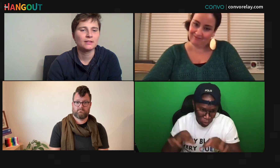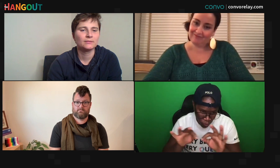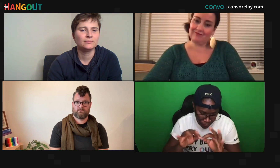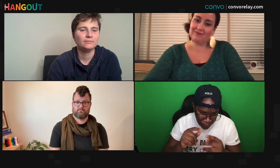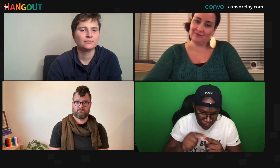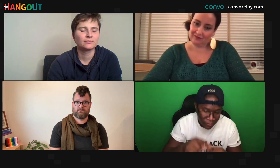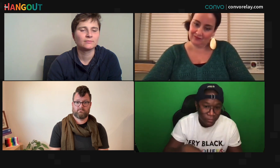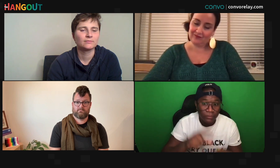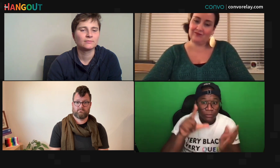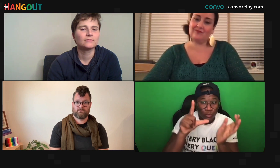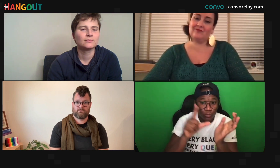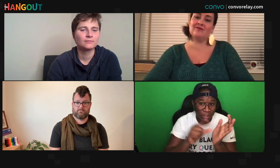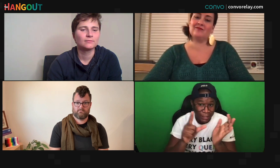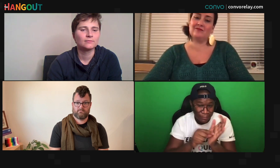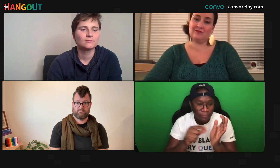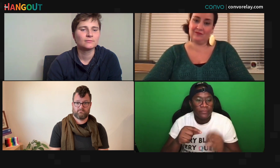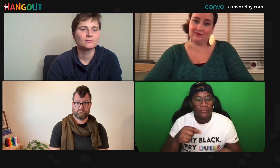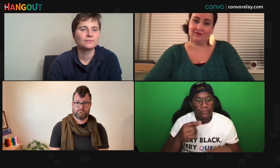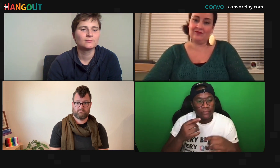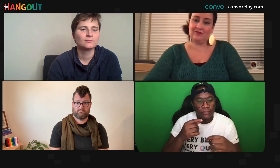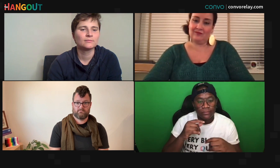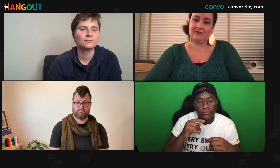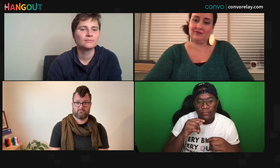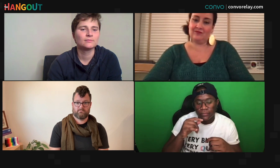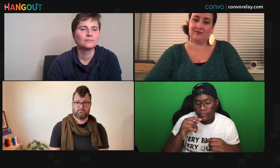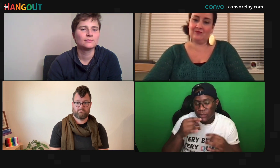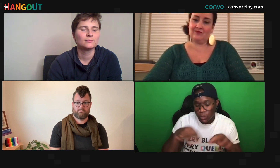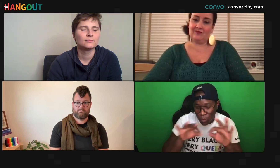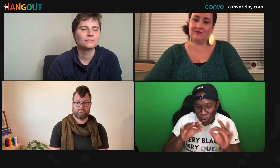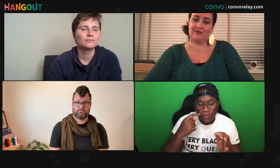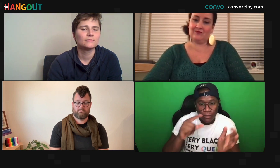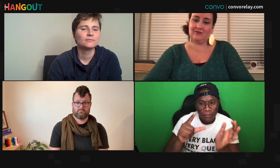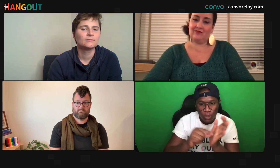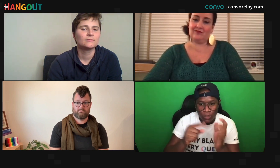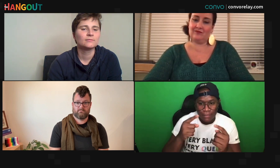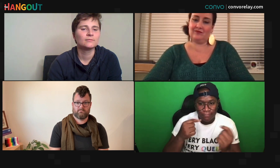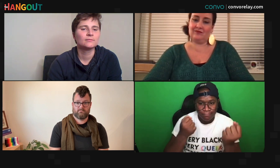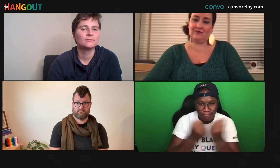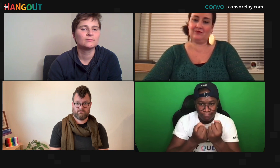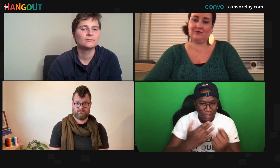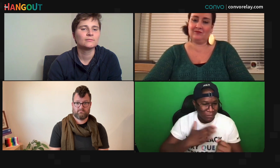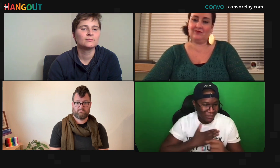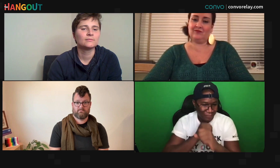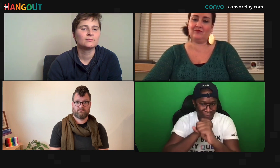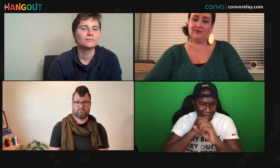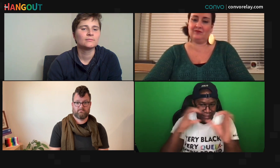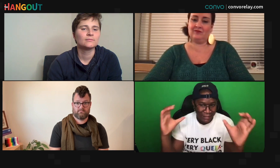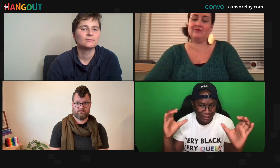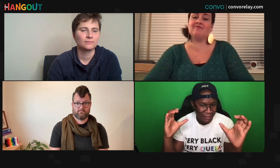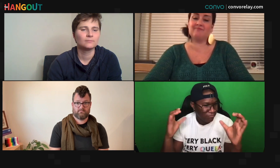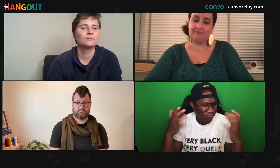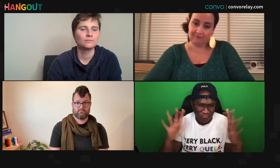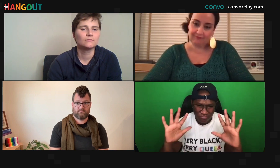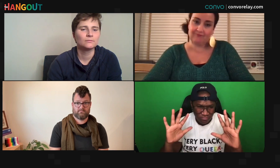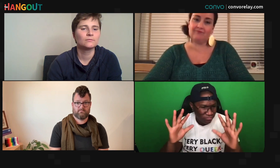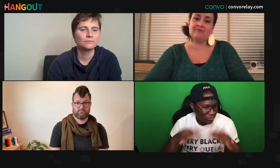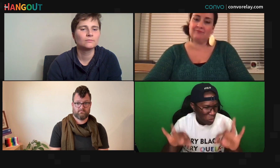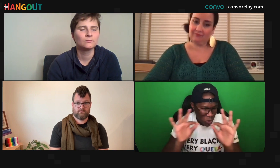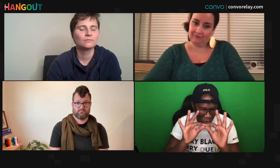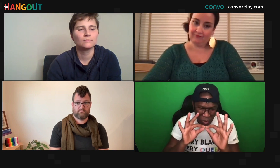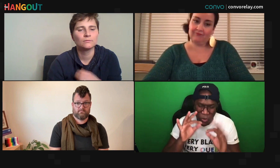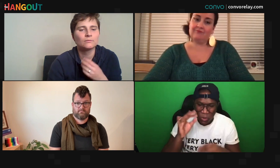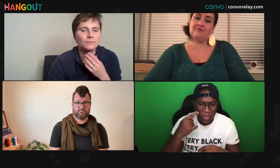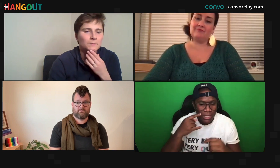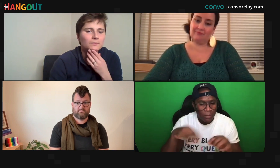it's important to have that support for one another. And then when it came to publishing, it was important